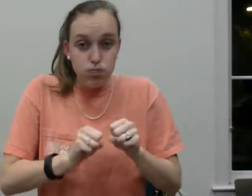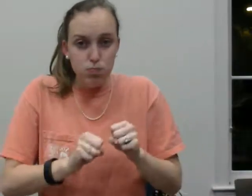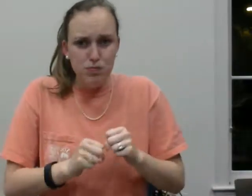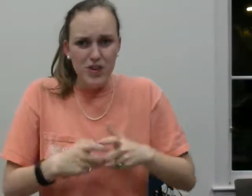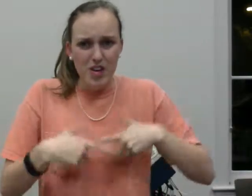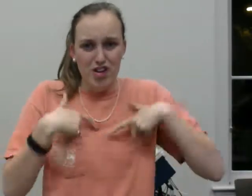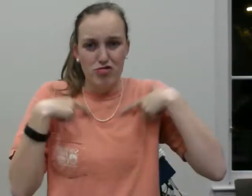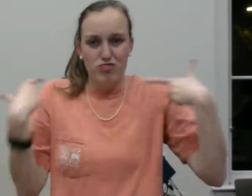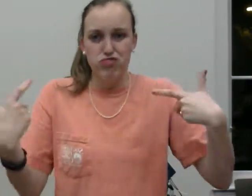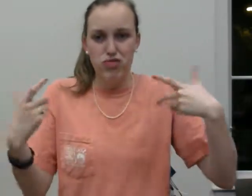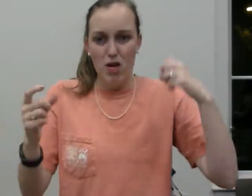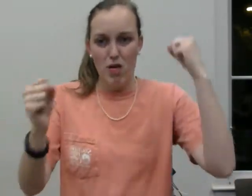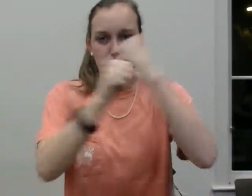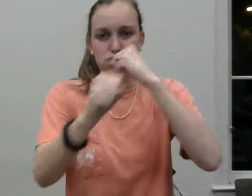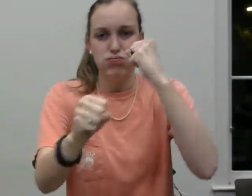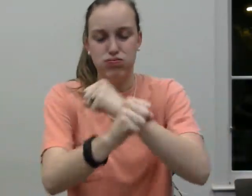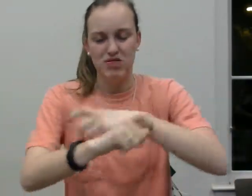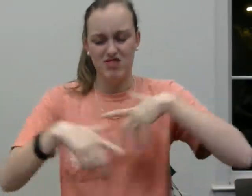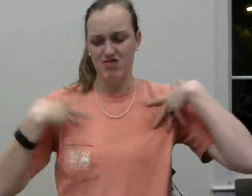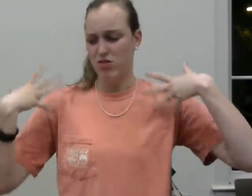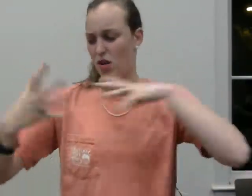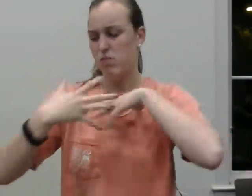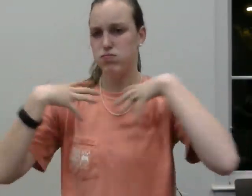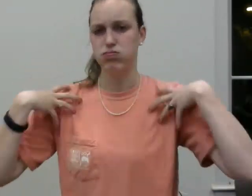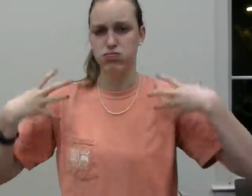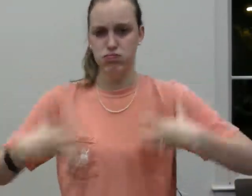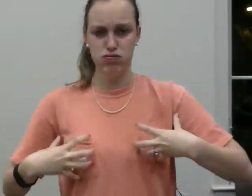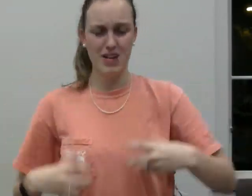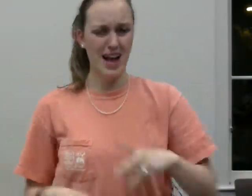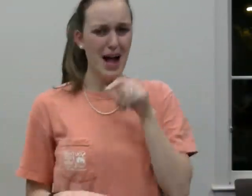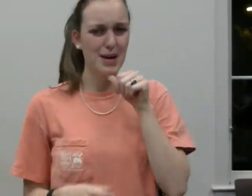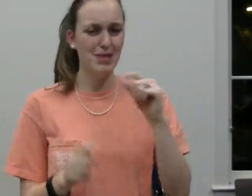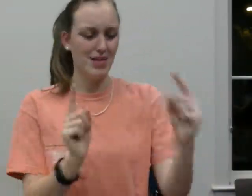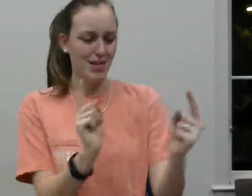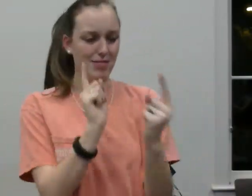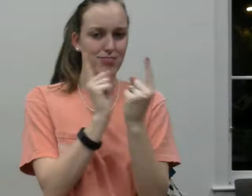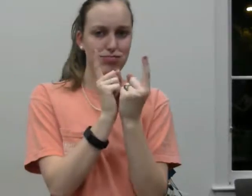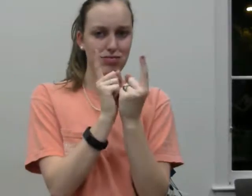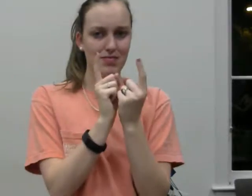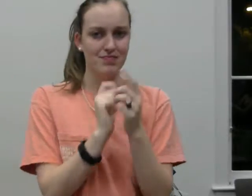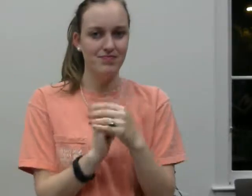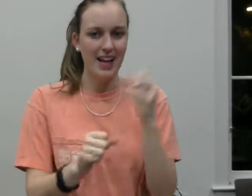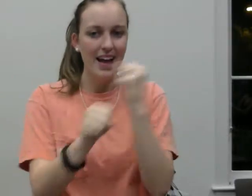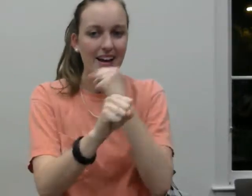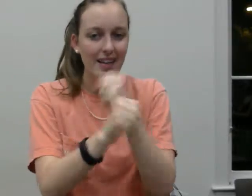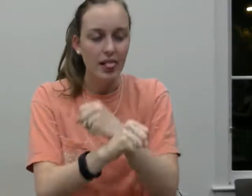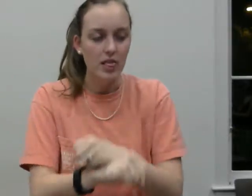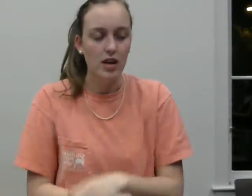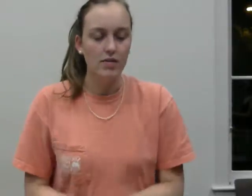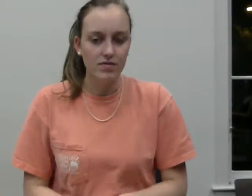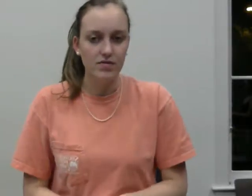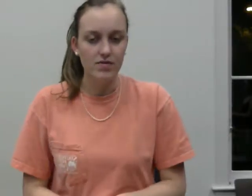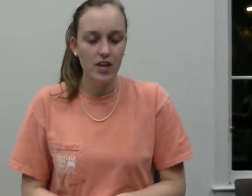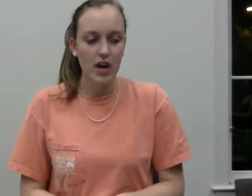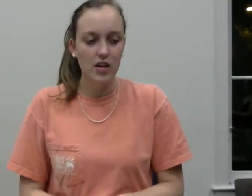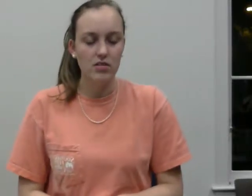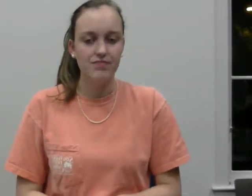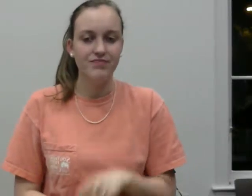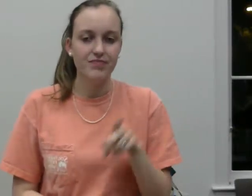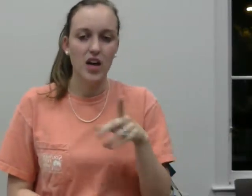if I'm going to go fight Brock Lesnar, I'm not going to stand toe-to-toe with him because the fight will last for about as long as it takes for his fist to meet my face,